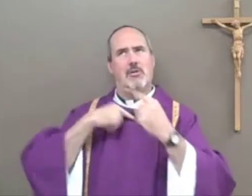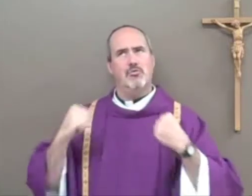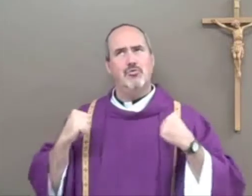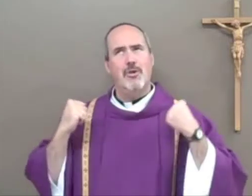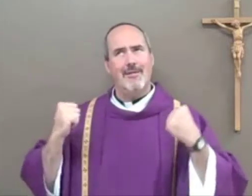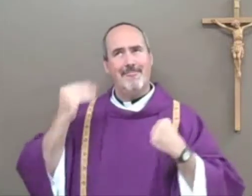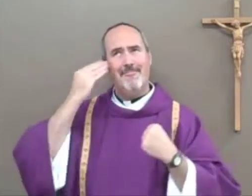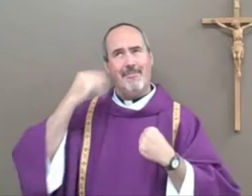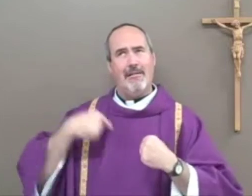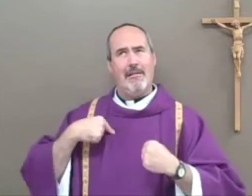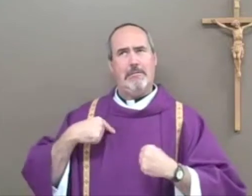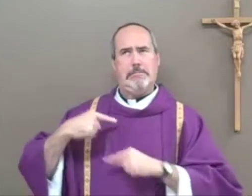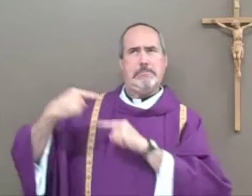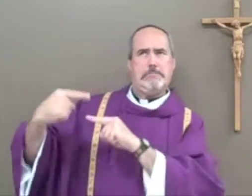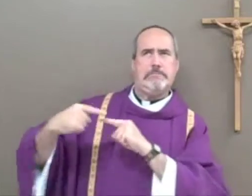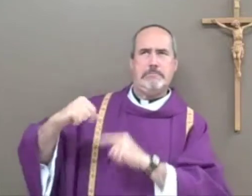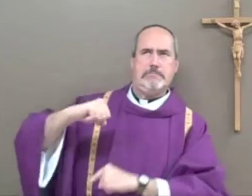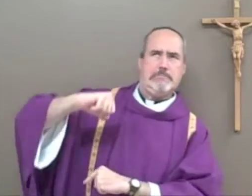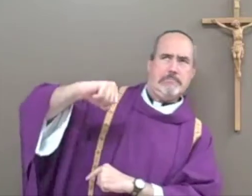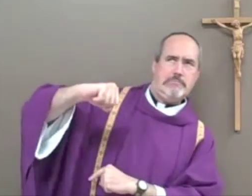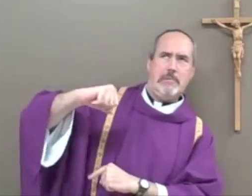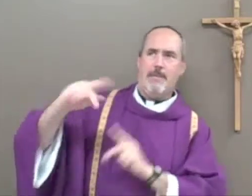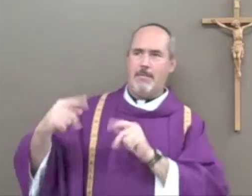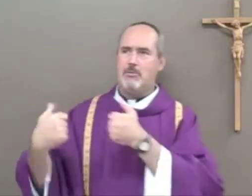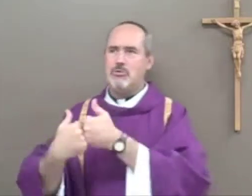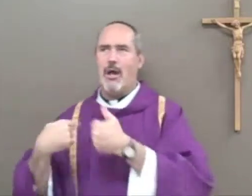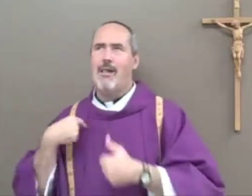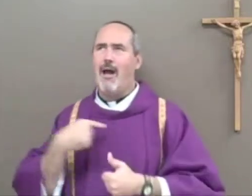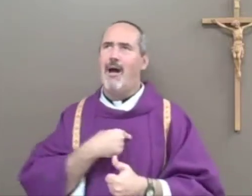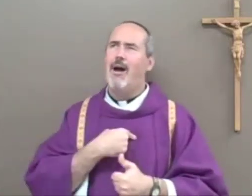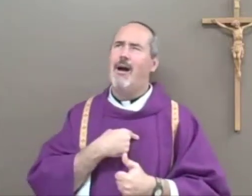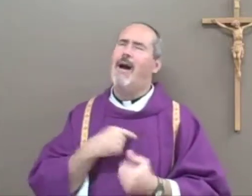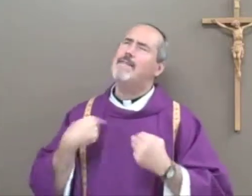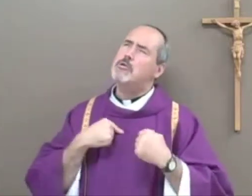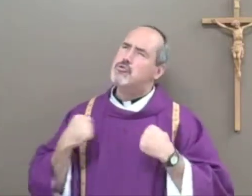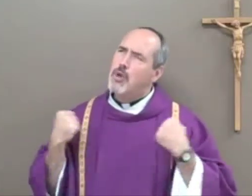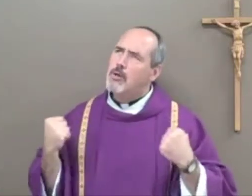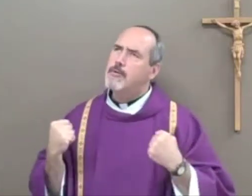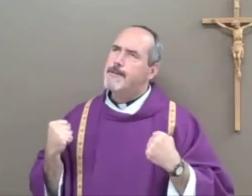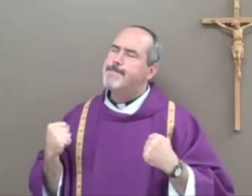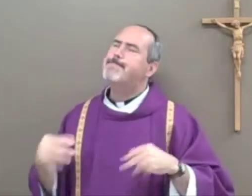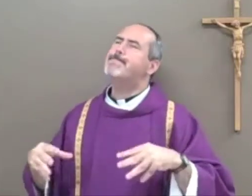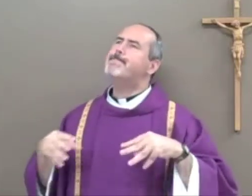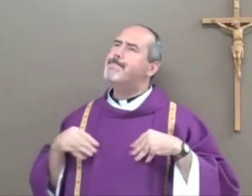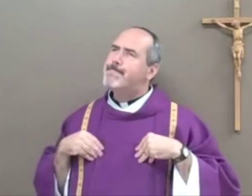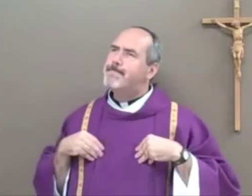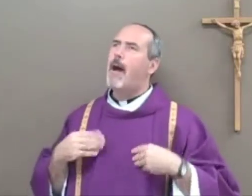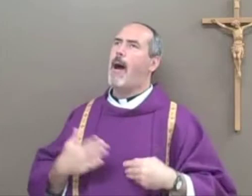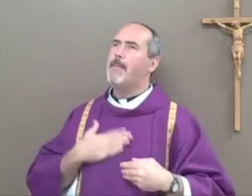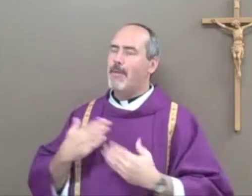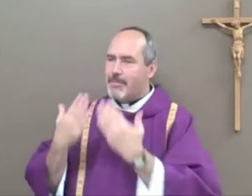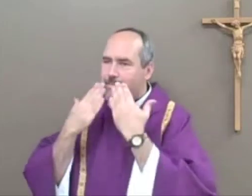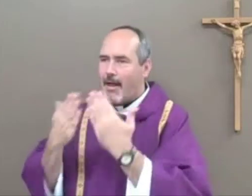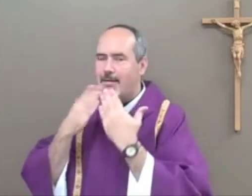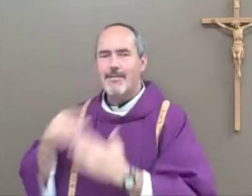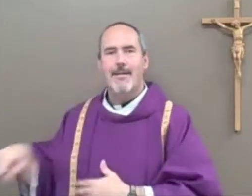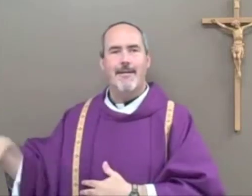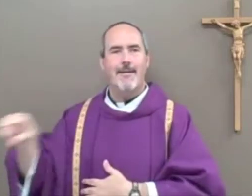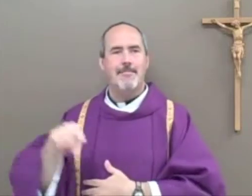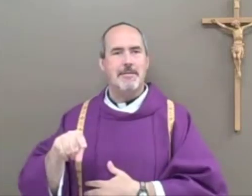Him for the strength to be able to deal with those challenges and criticisms. Give us the strength so that we can go and thank